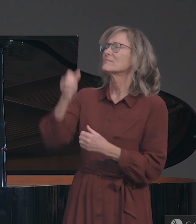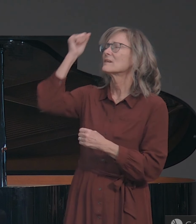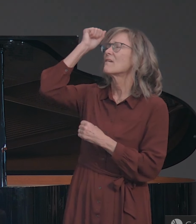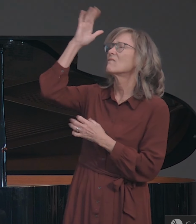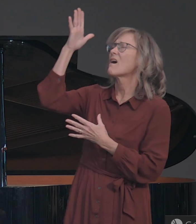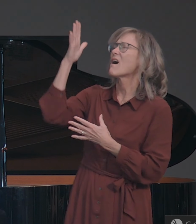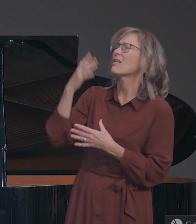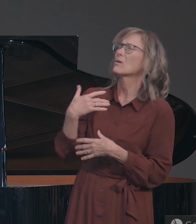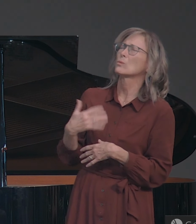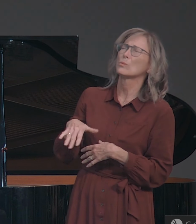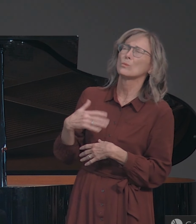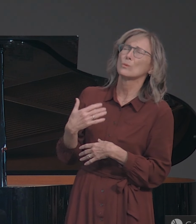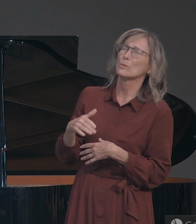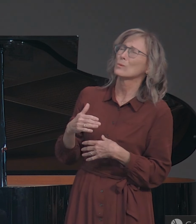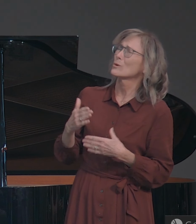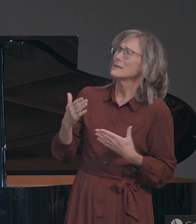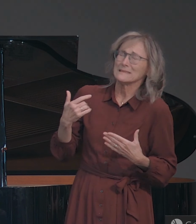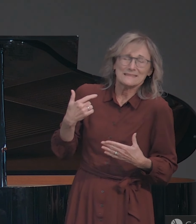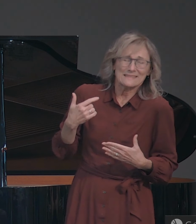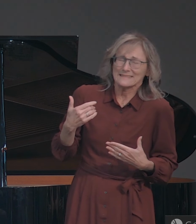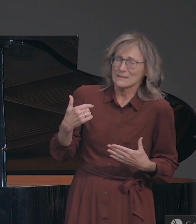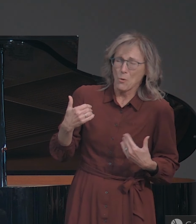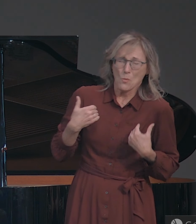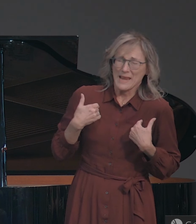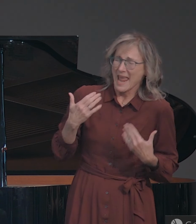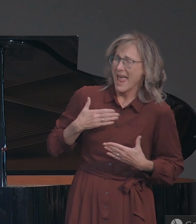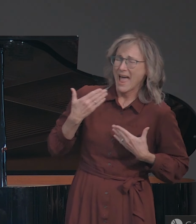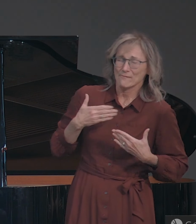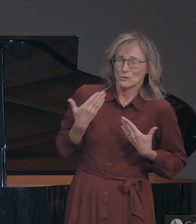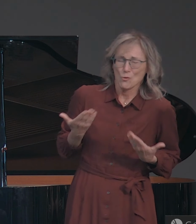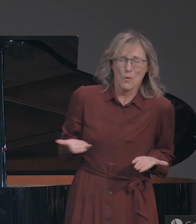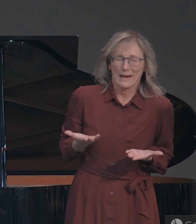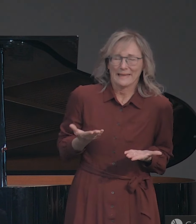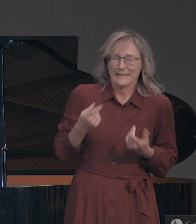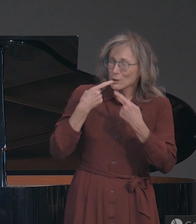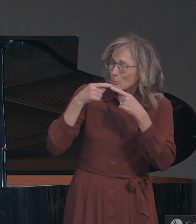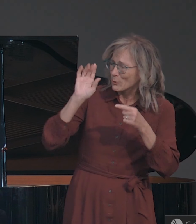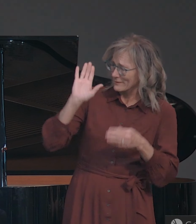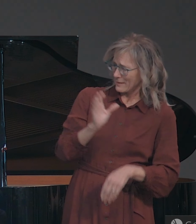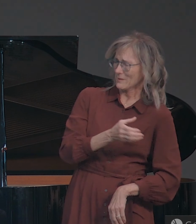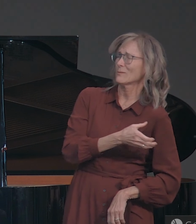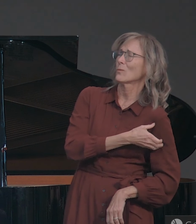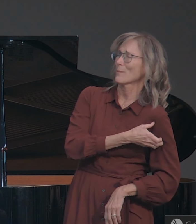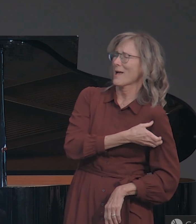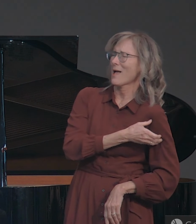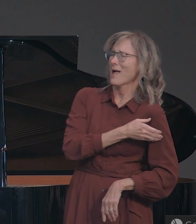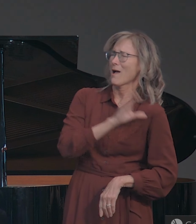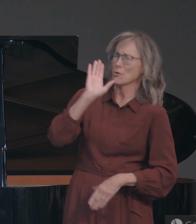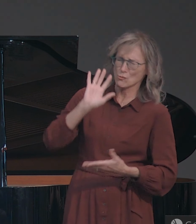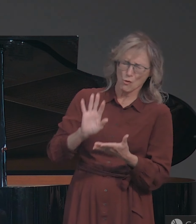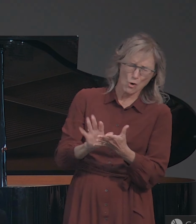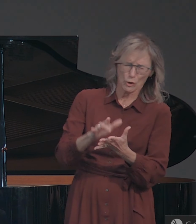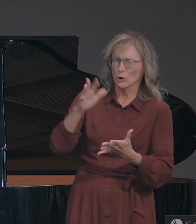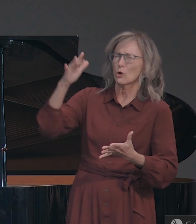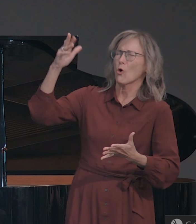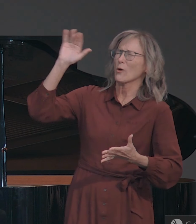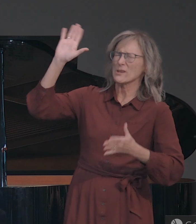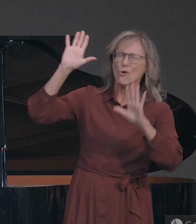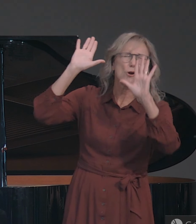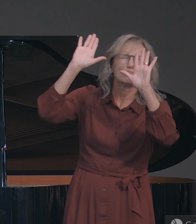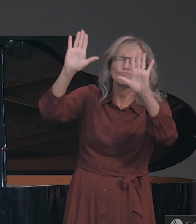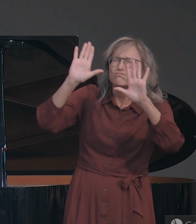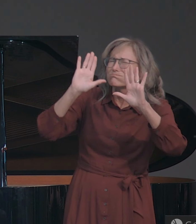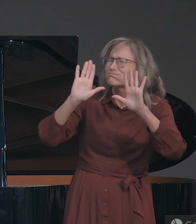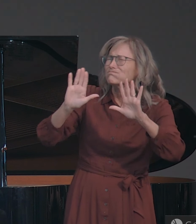Father, what a joy it is to be here proclaiming your power and glory and the greatness